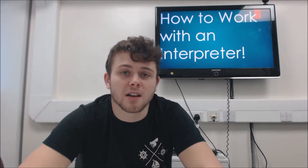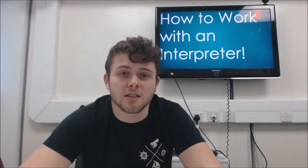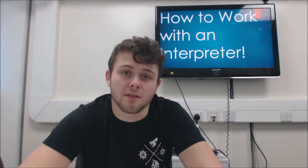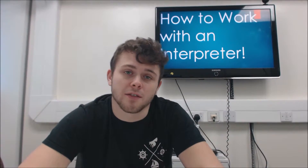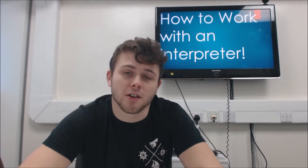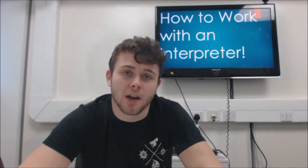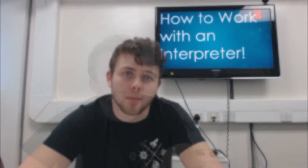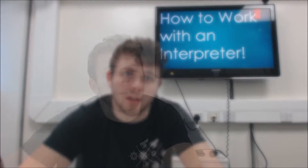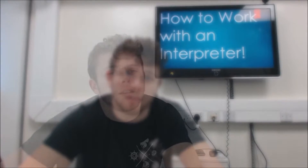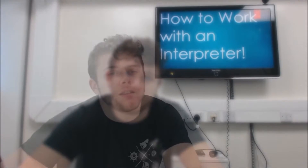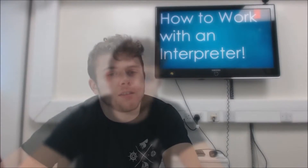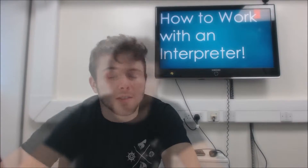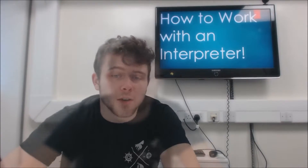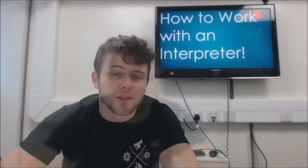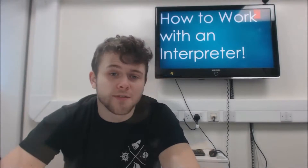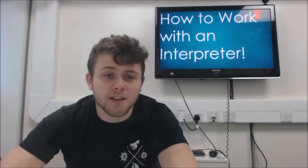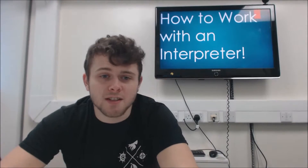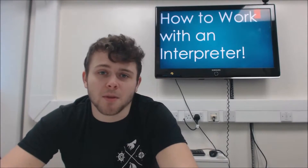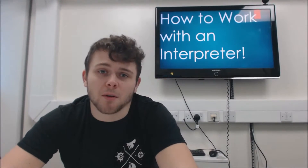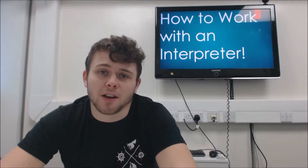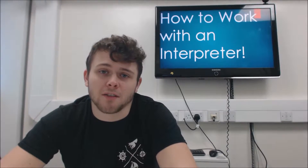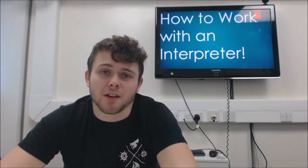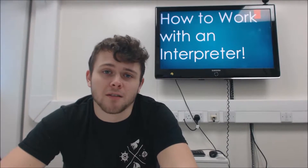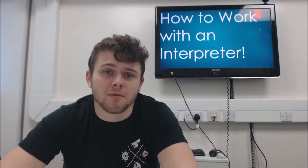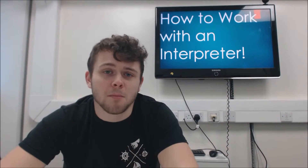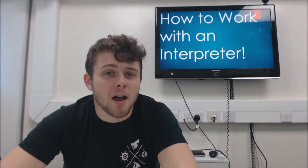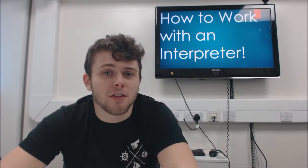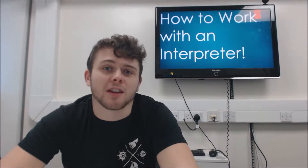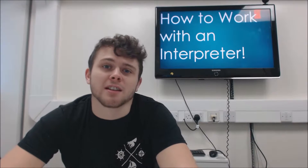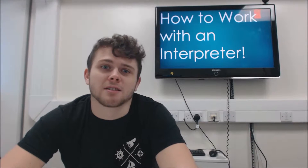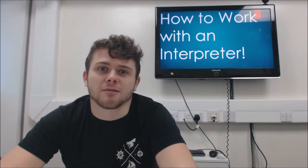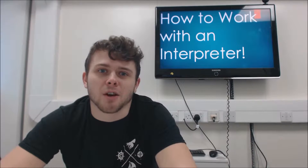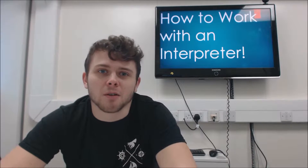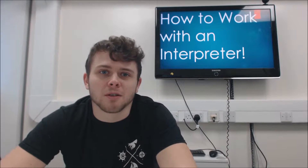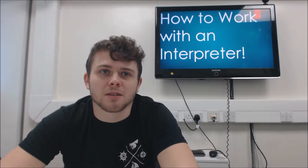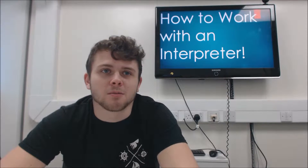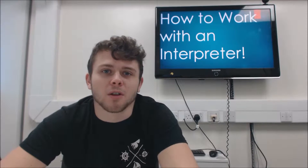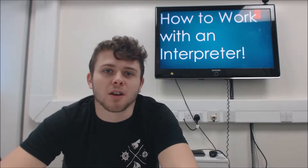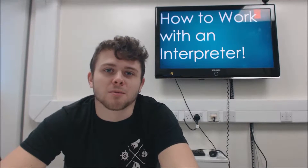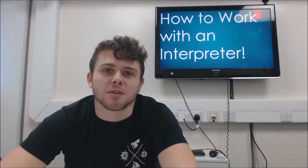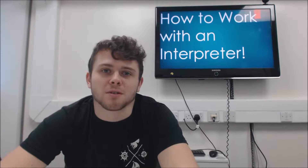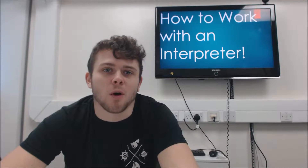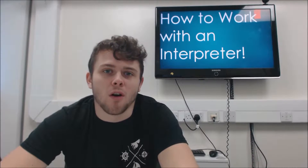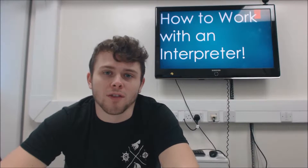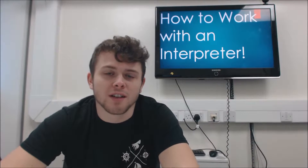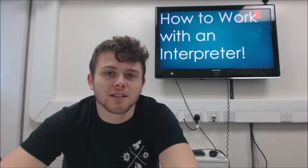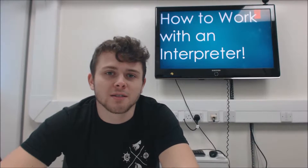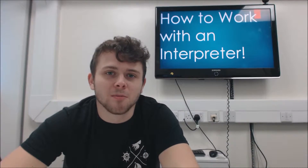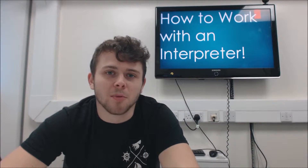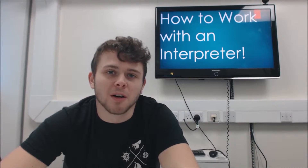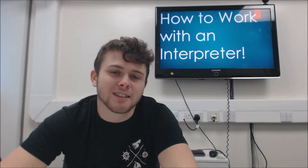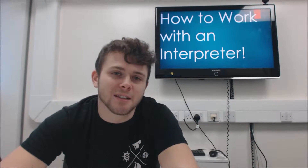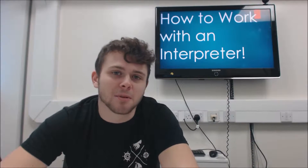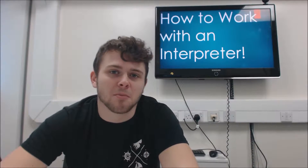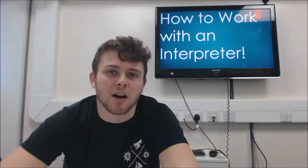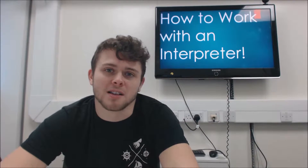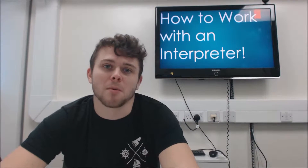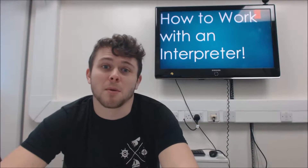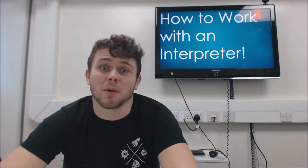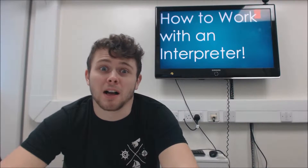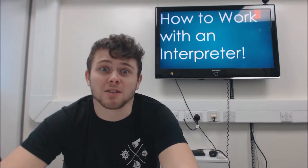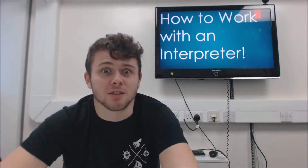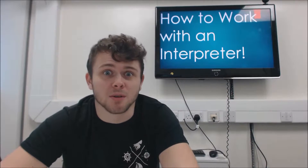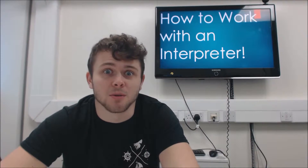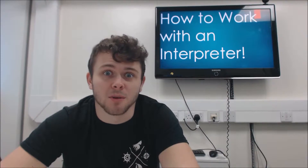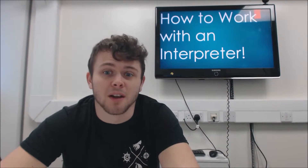will be attached to the info down below. So this first tip that I'm going to give you, you might think it's one of those which is quite obvious, but you'd be surprised